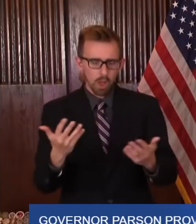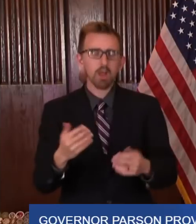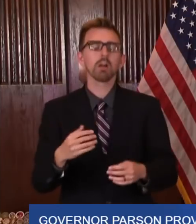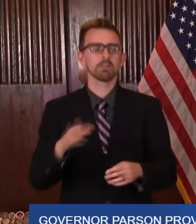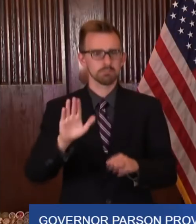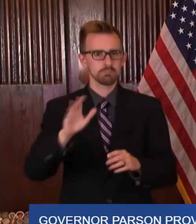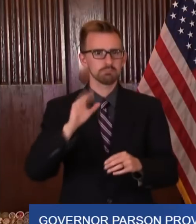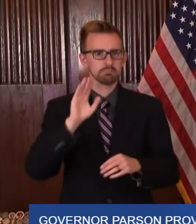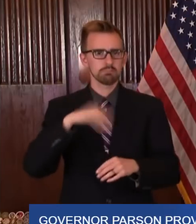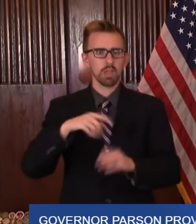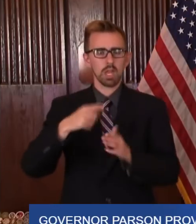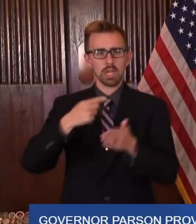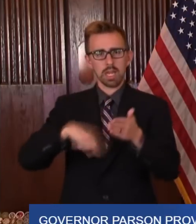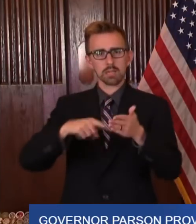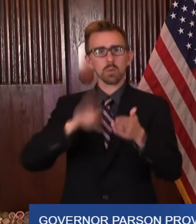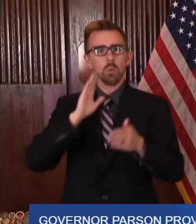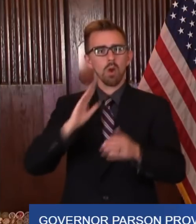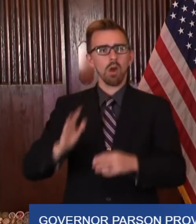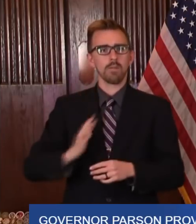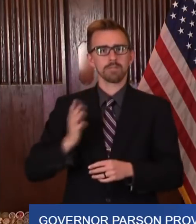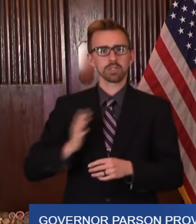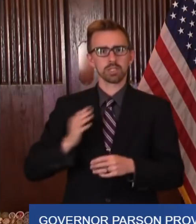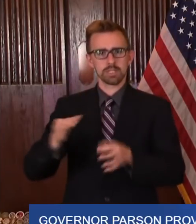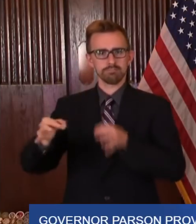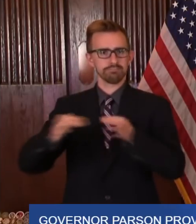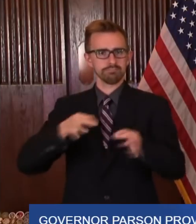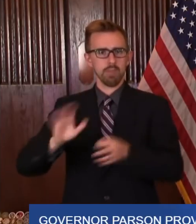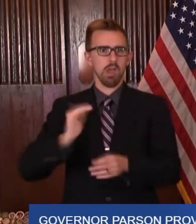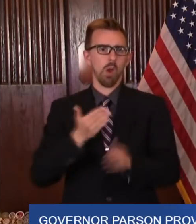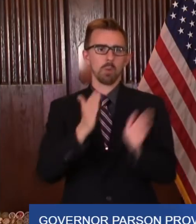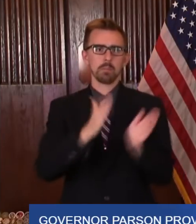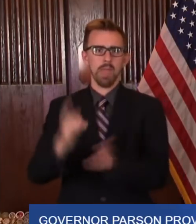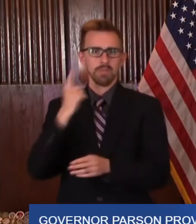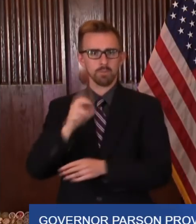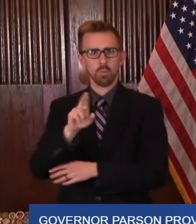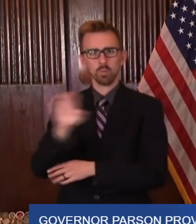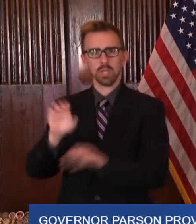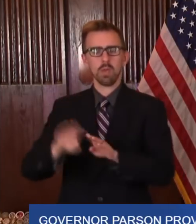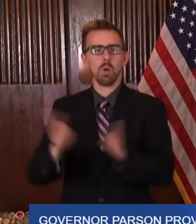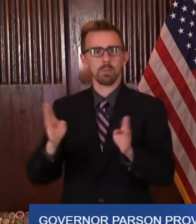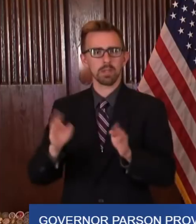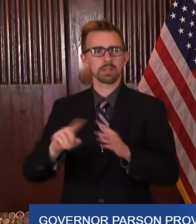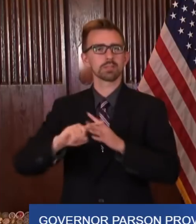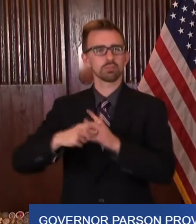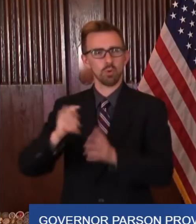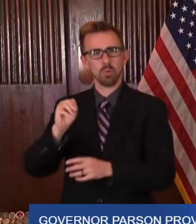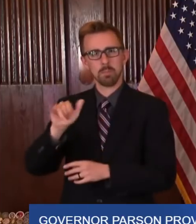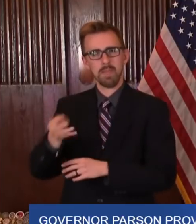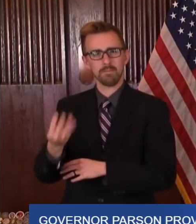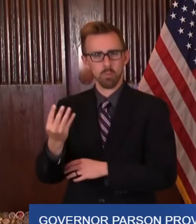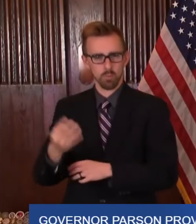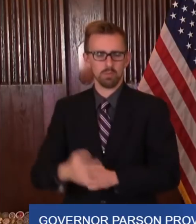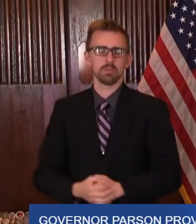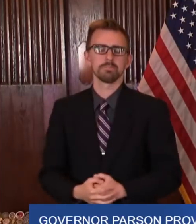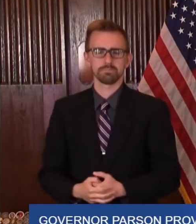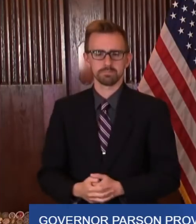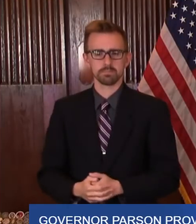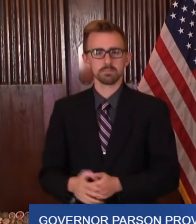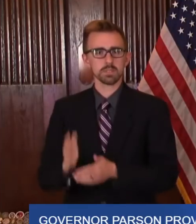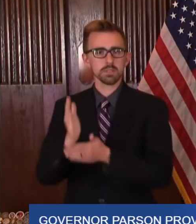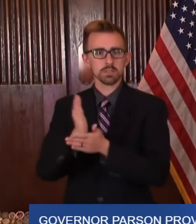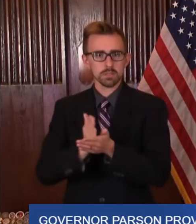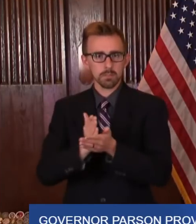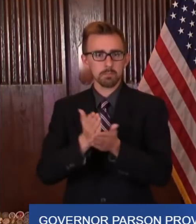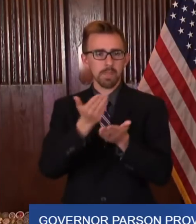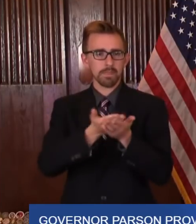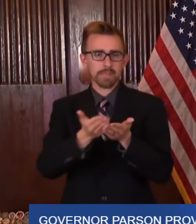Next week, we will officially introduce the reopening plan, which will take effect on May the 4th. Some of the